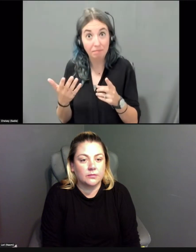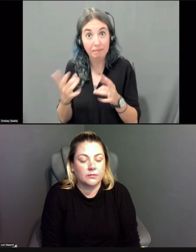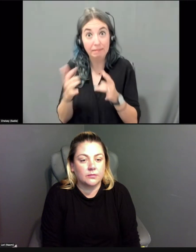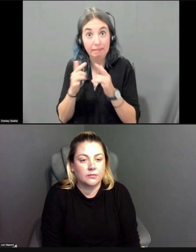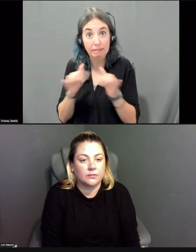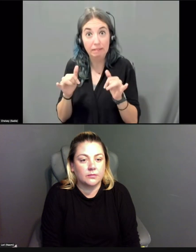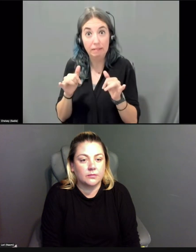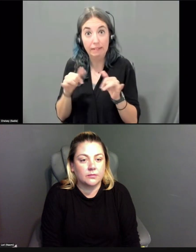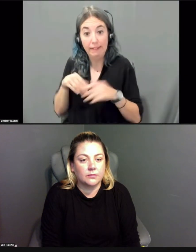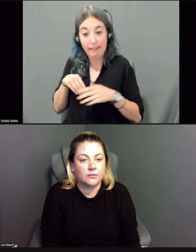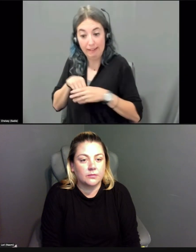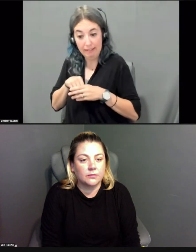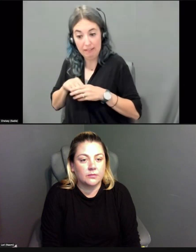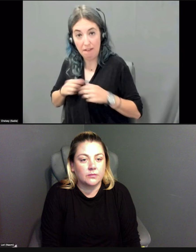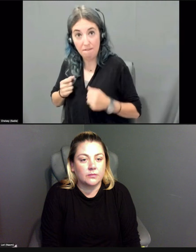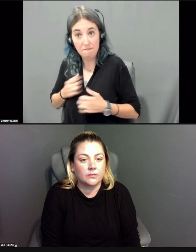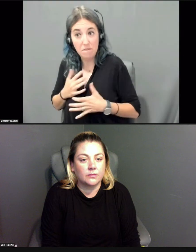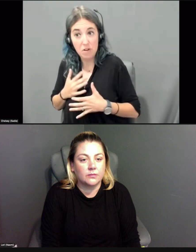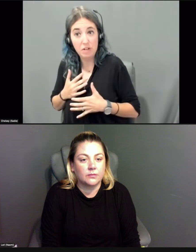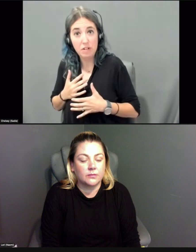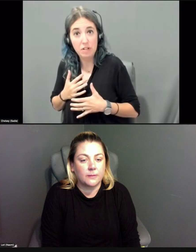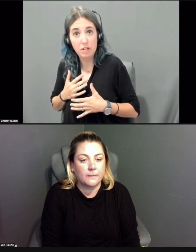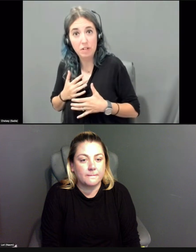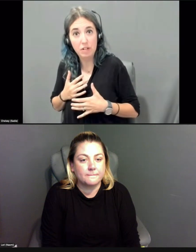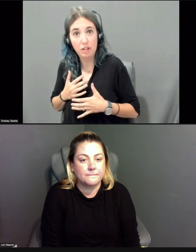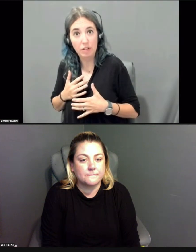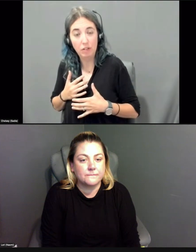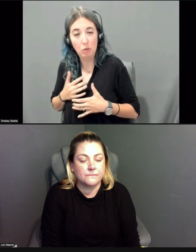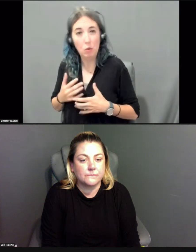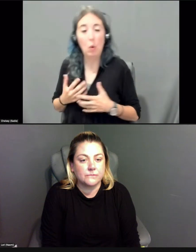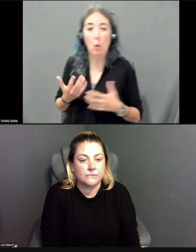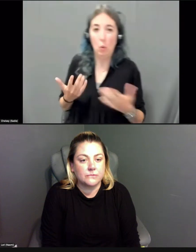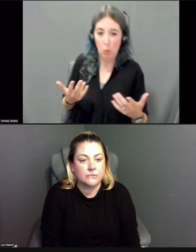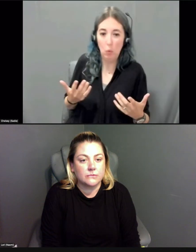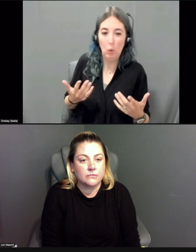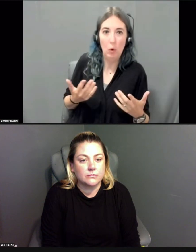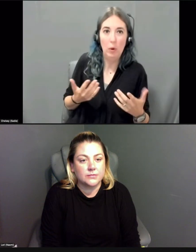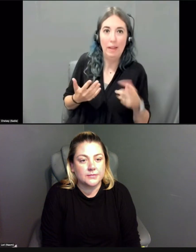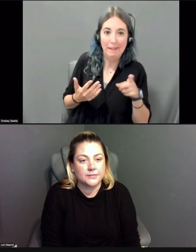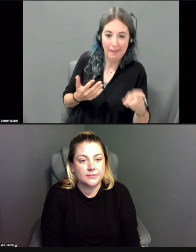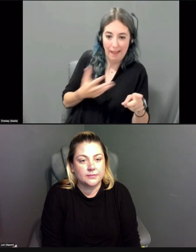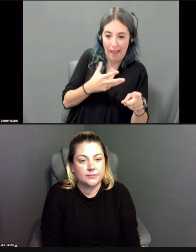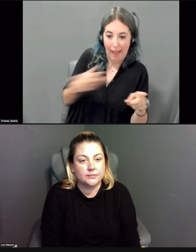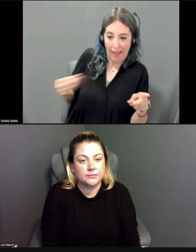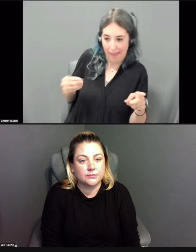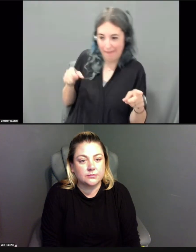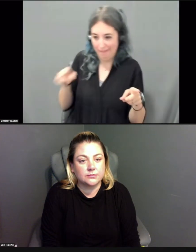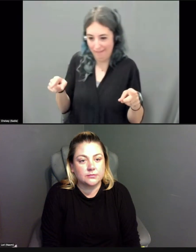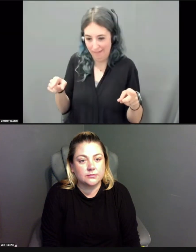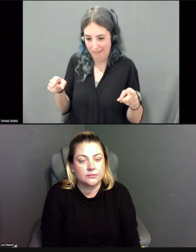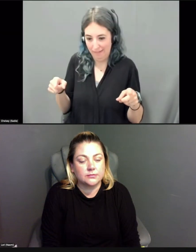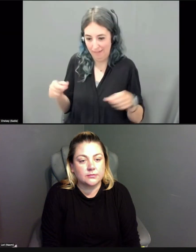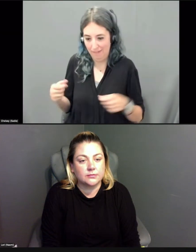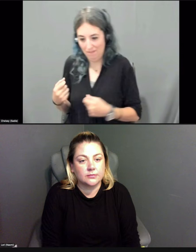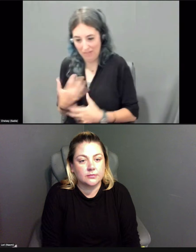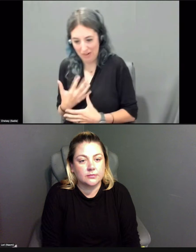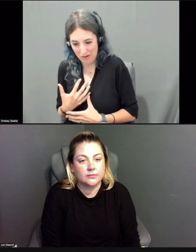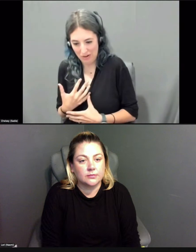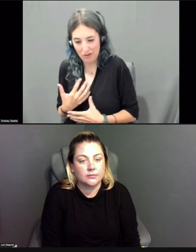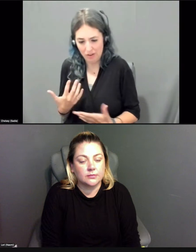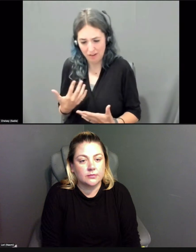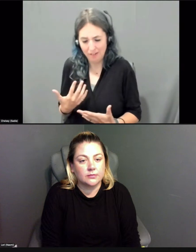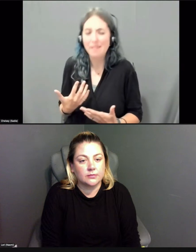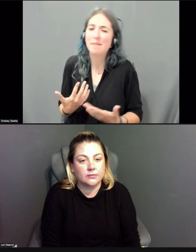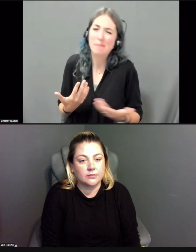crap, what if it does get to me? What's going to happen? Knowing good and well that that spider ain't going to get anywhere